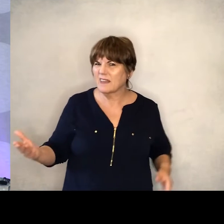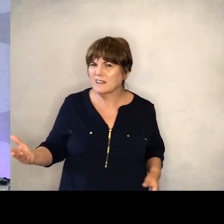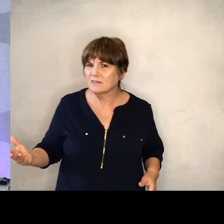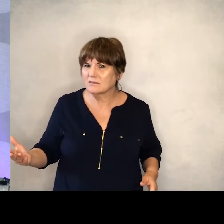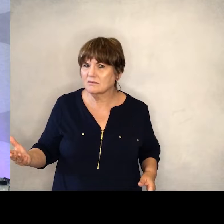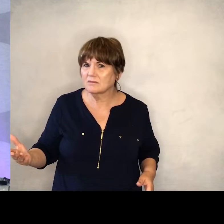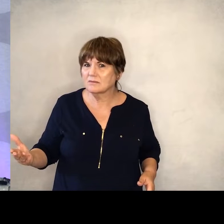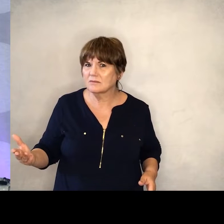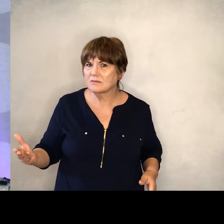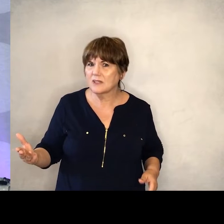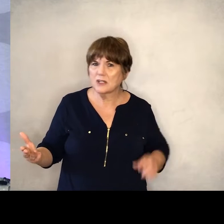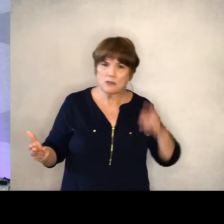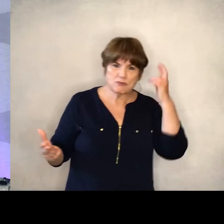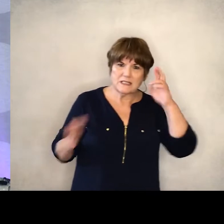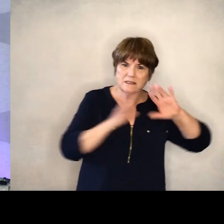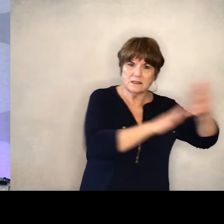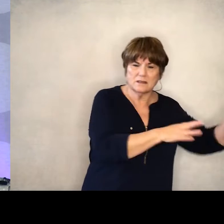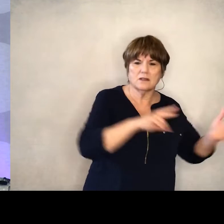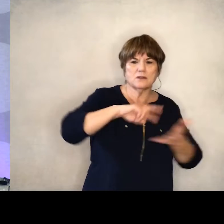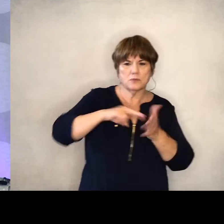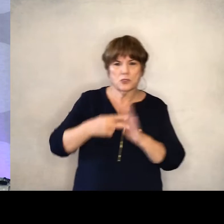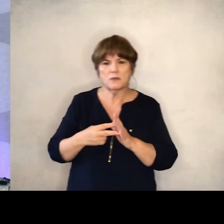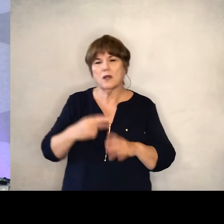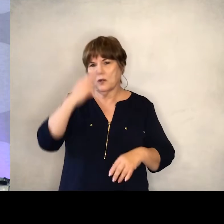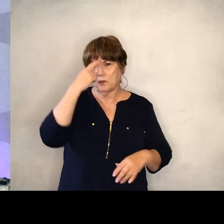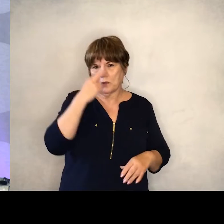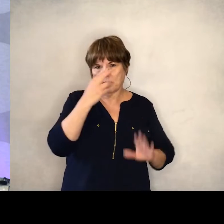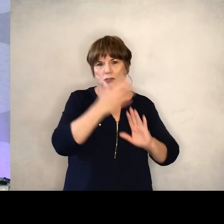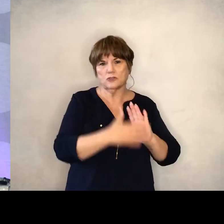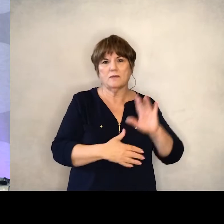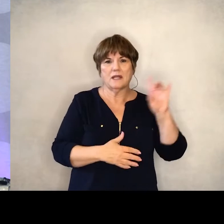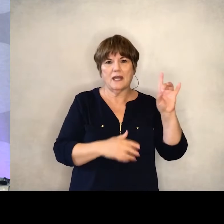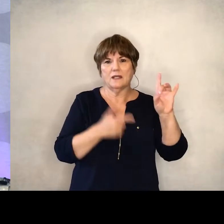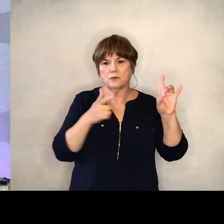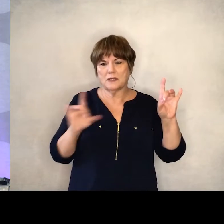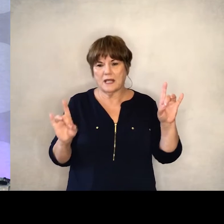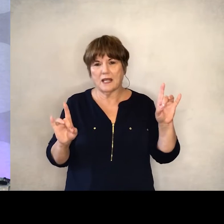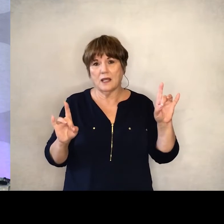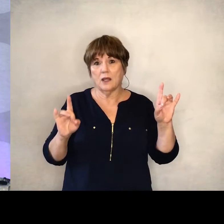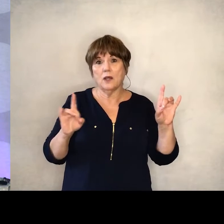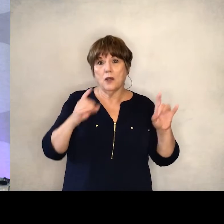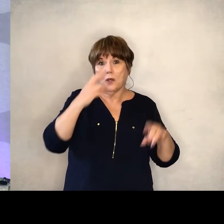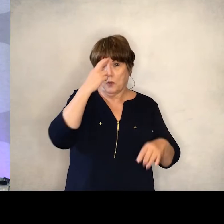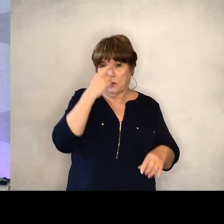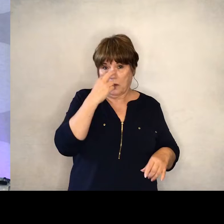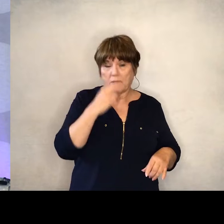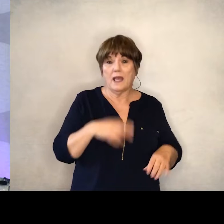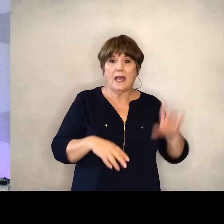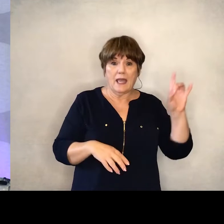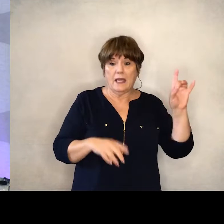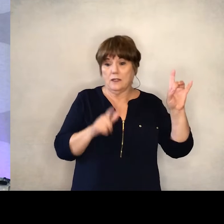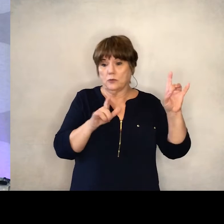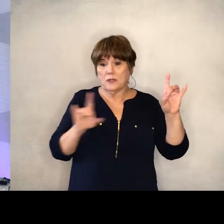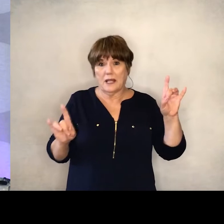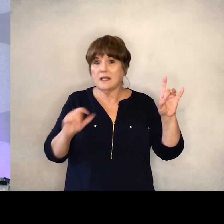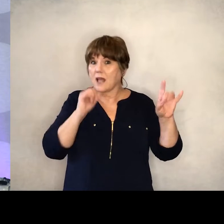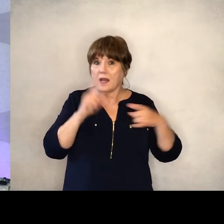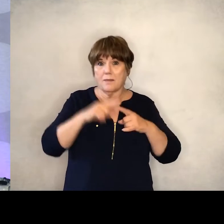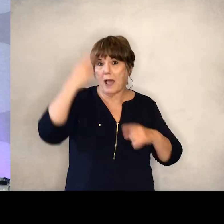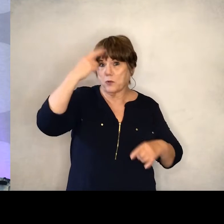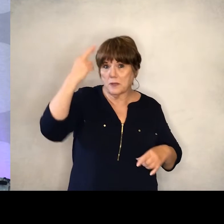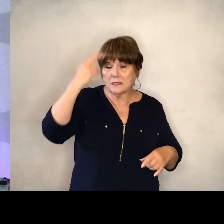That's what Romans 8:28 tells me. You see, Romans 8:28 is not about reasons, why things